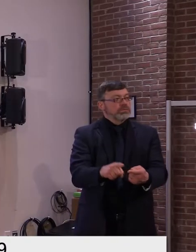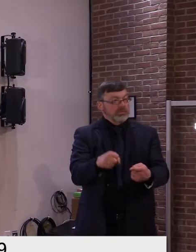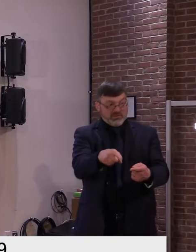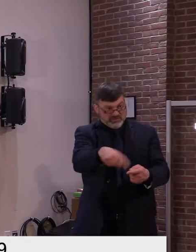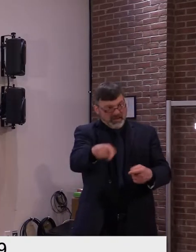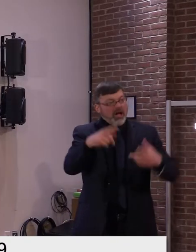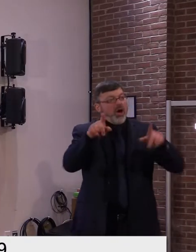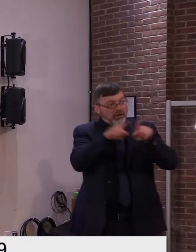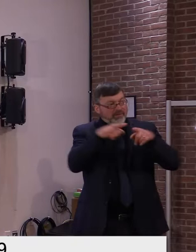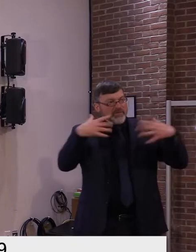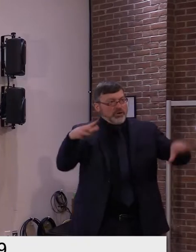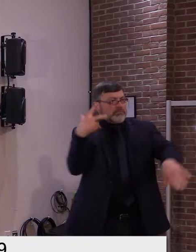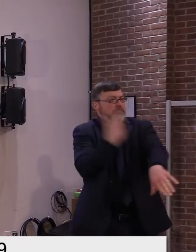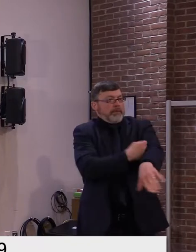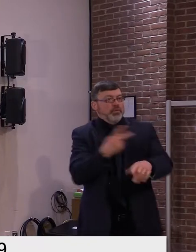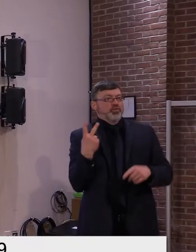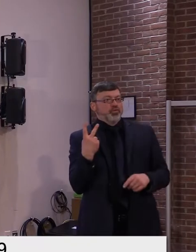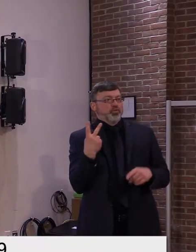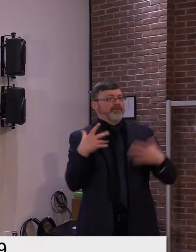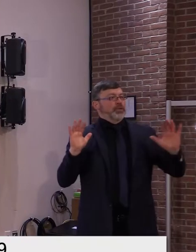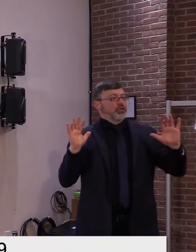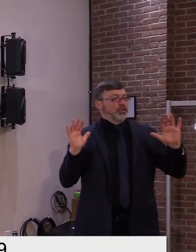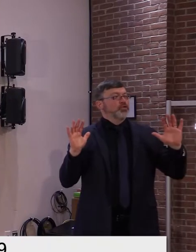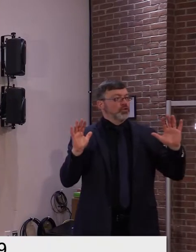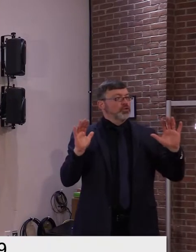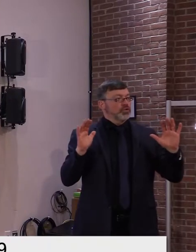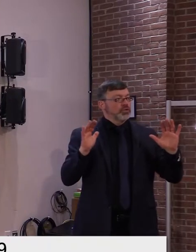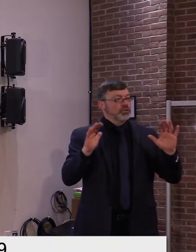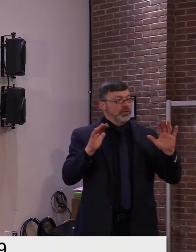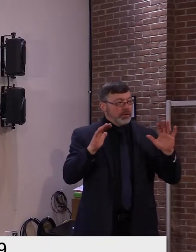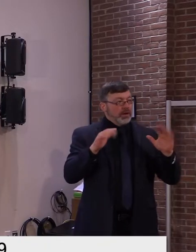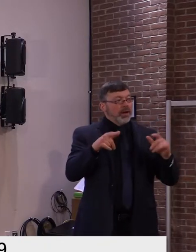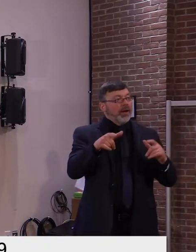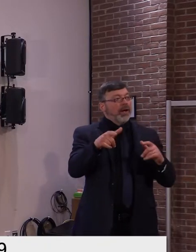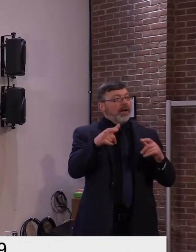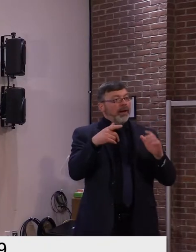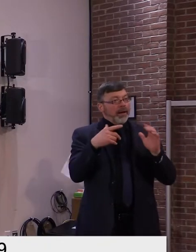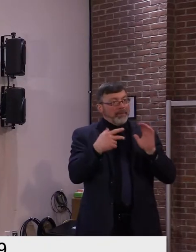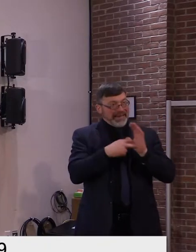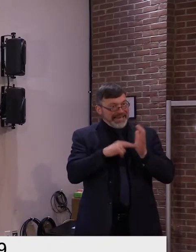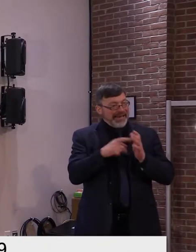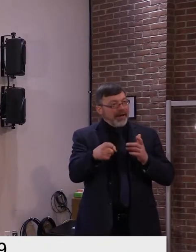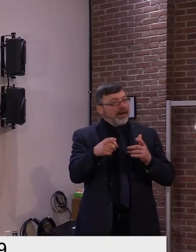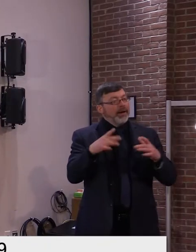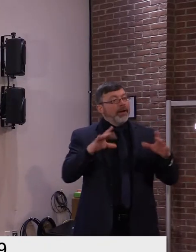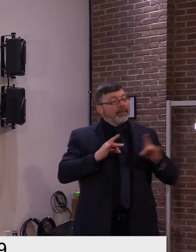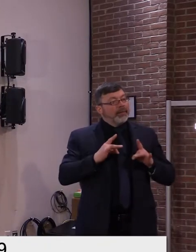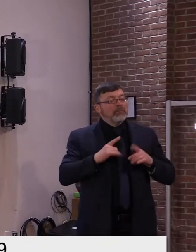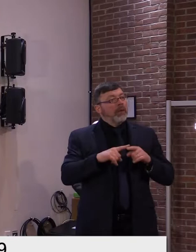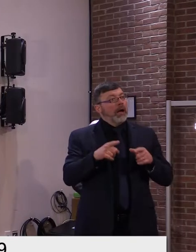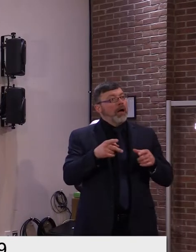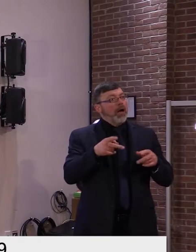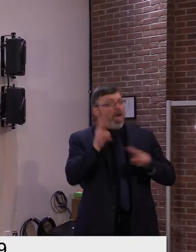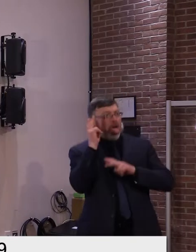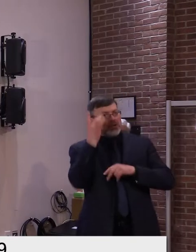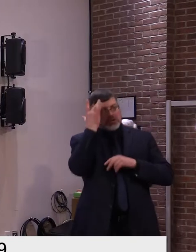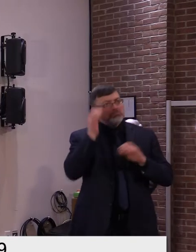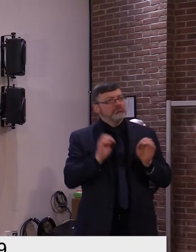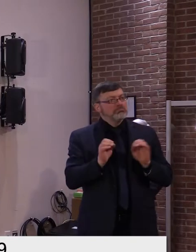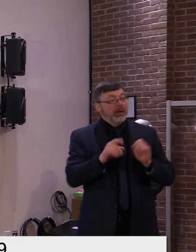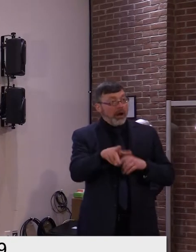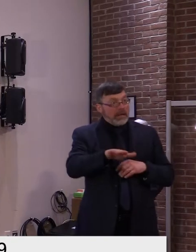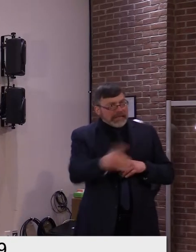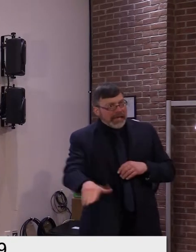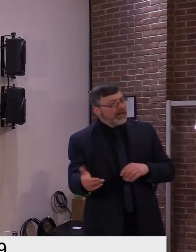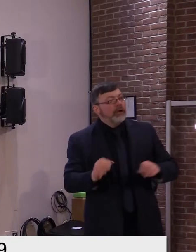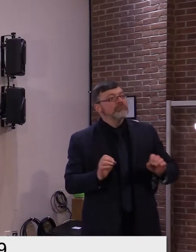illness, hospitalizations, and death. Ultimately, we would hope to see the same benefits for those with high-risk